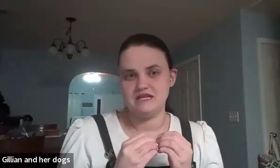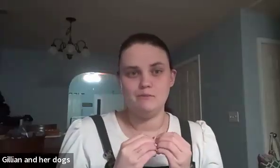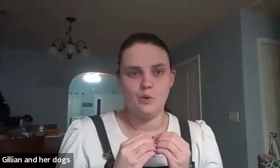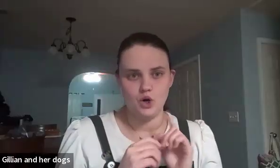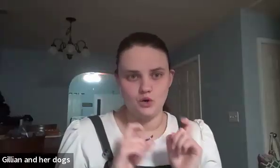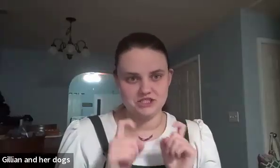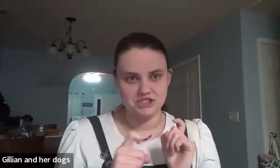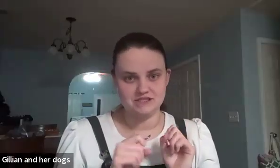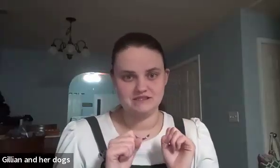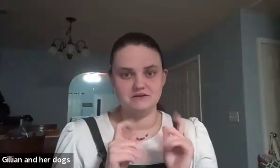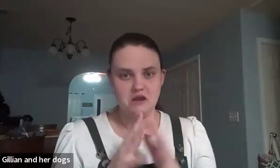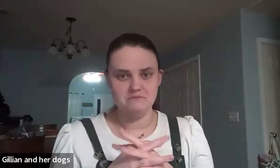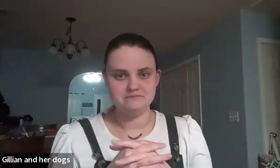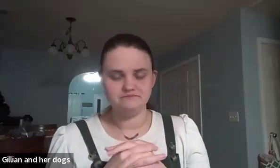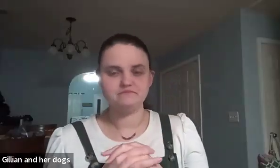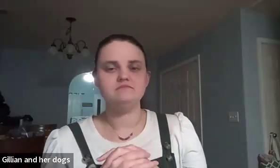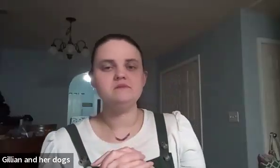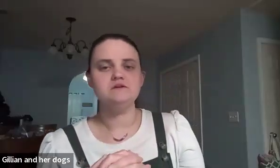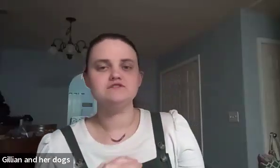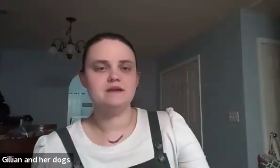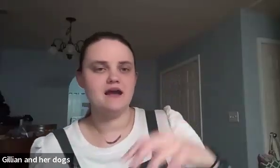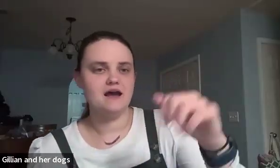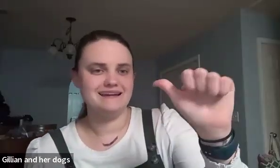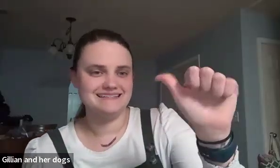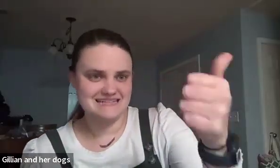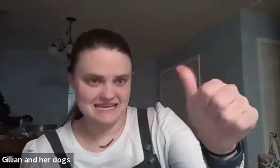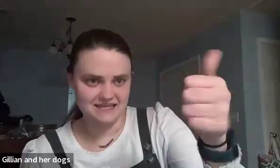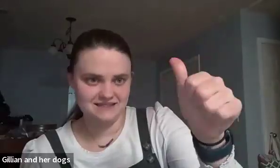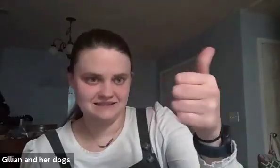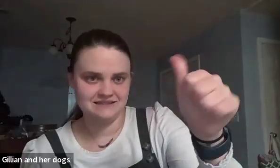any more questions. Okay? So we had 10,